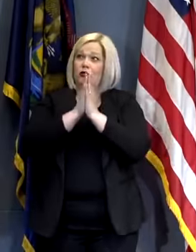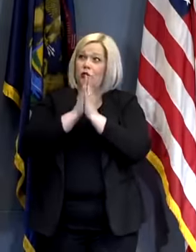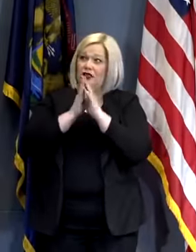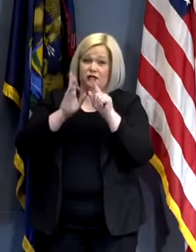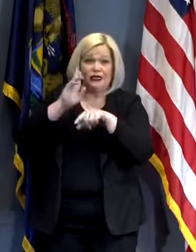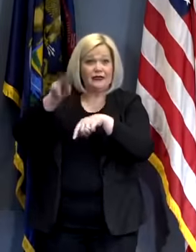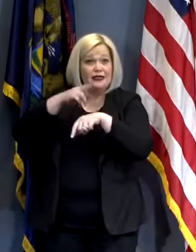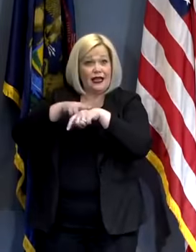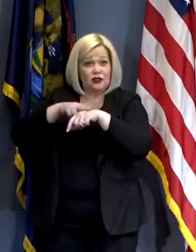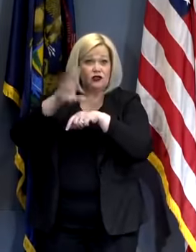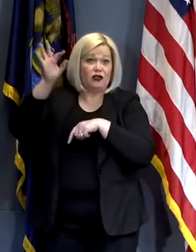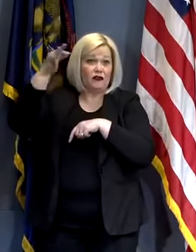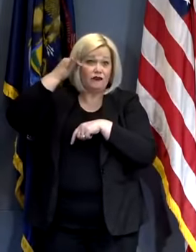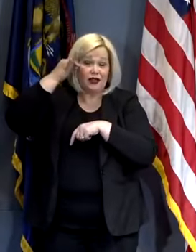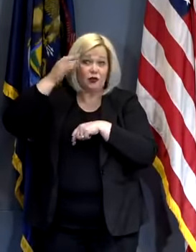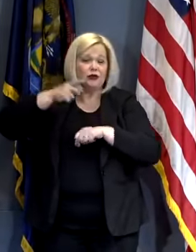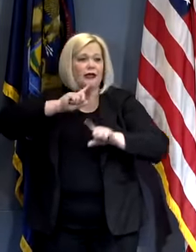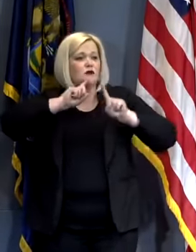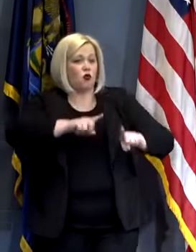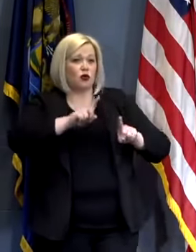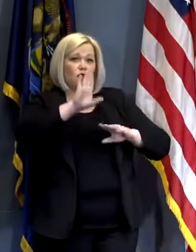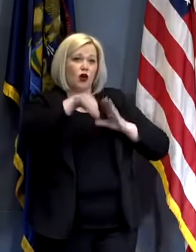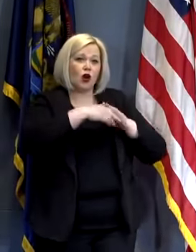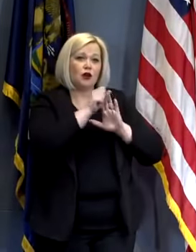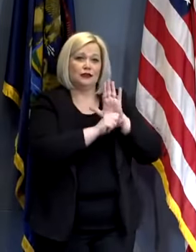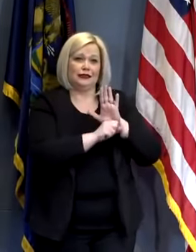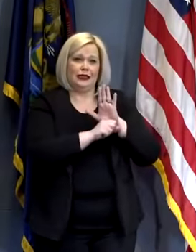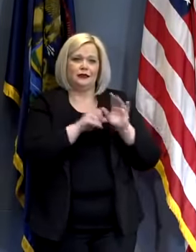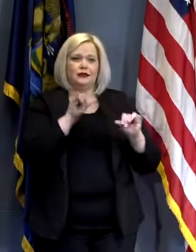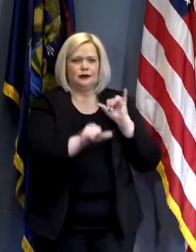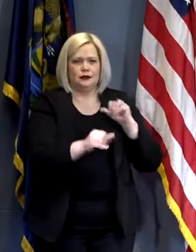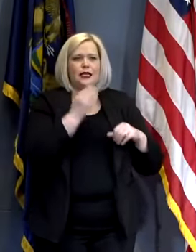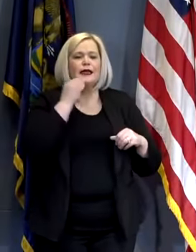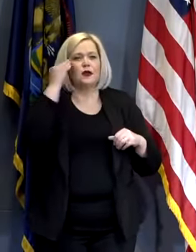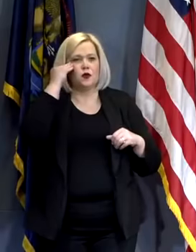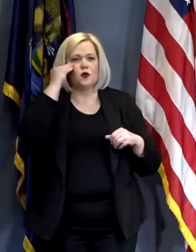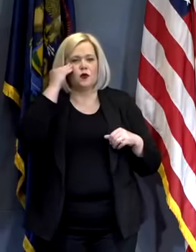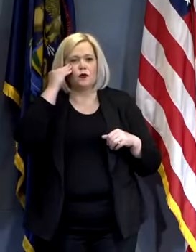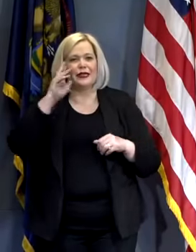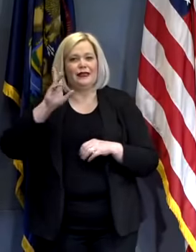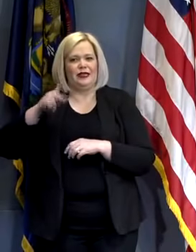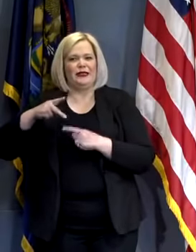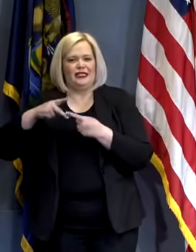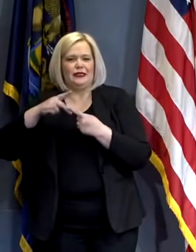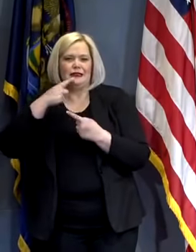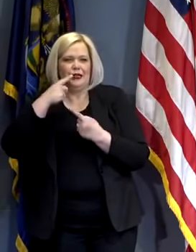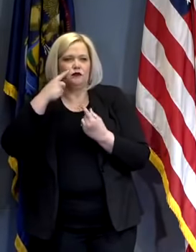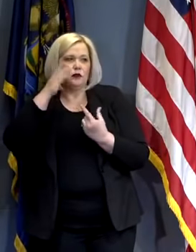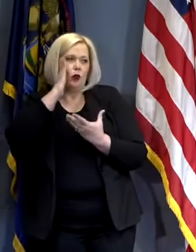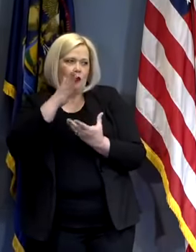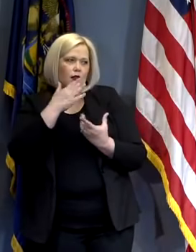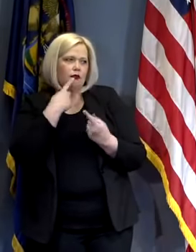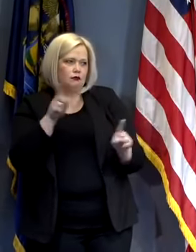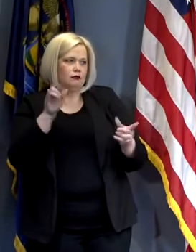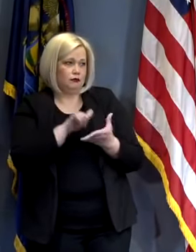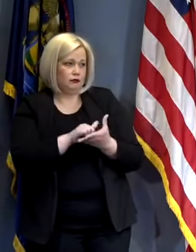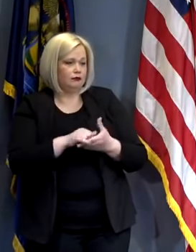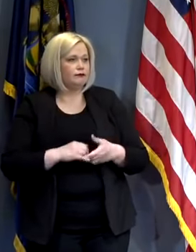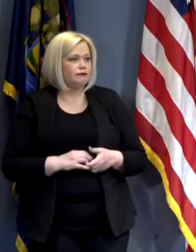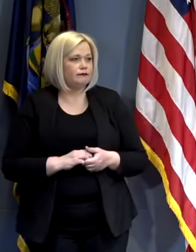they echo that call to stay home, and he conveyed that that was something that they would do.